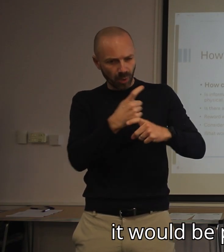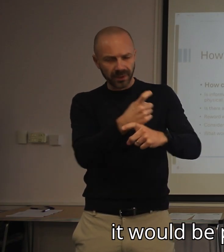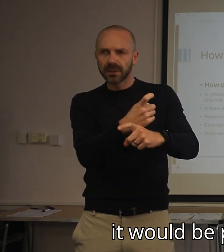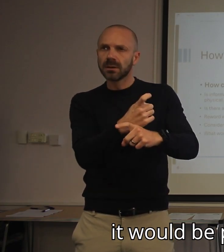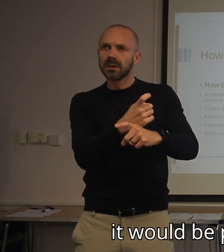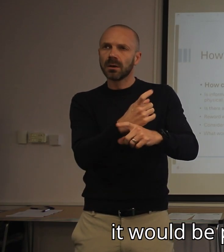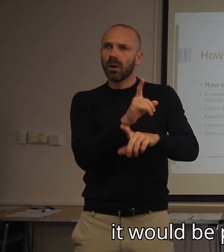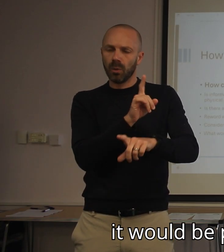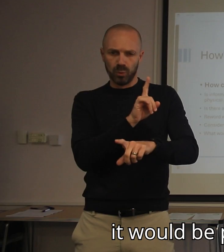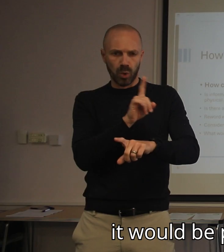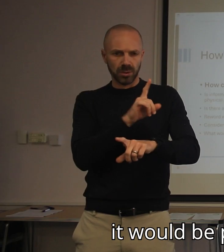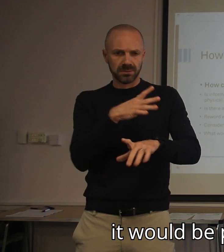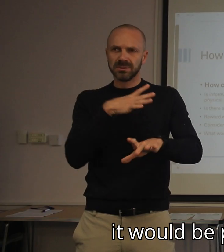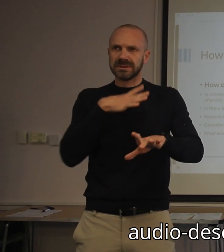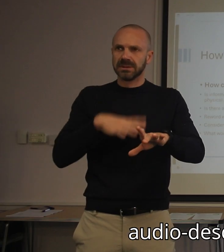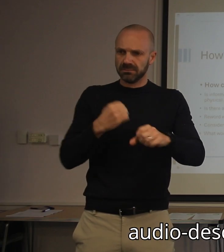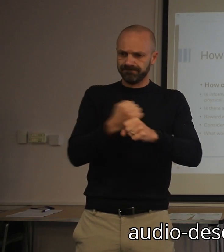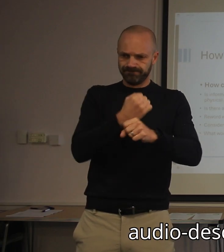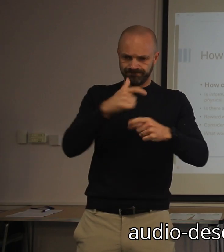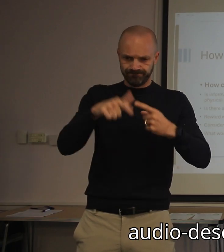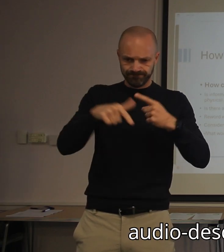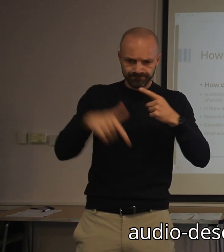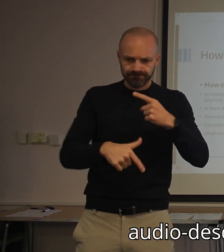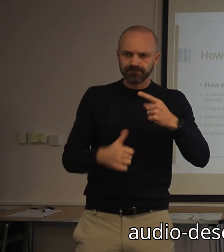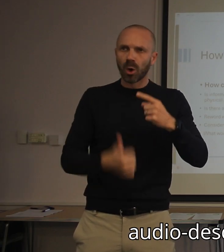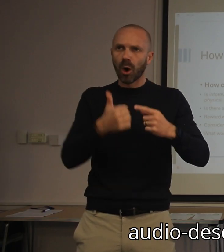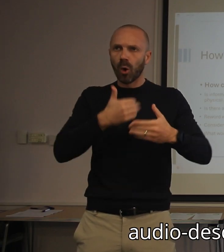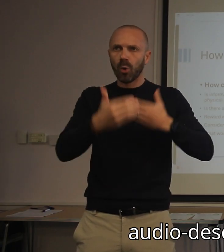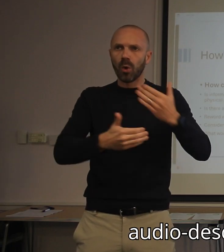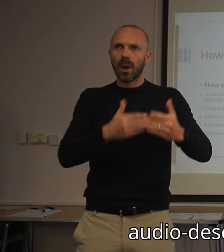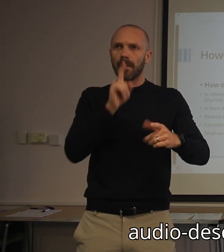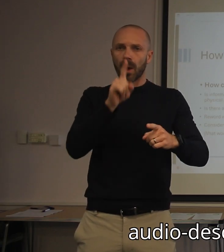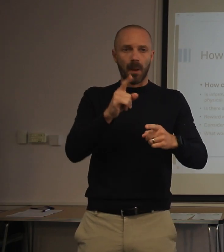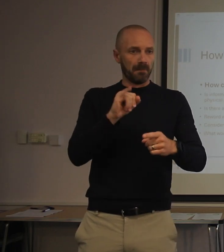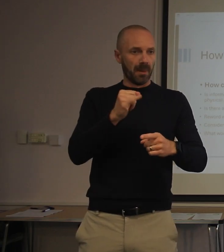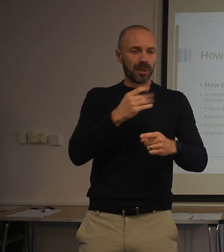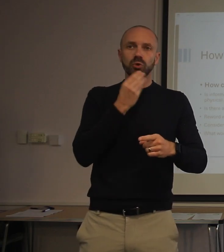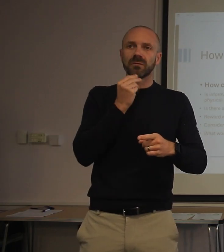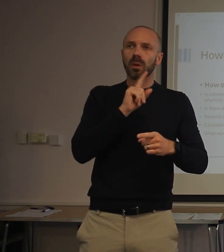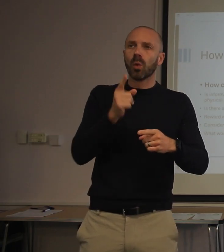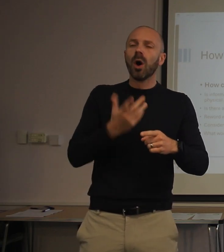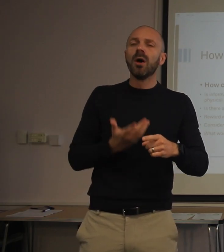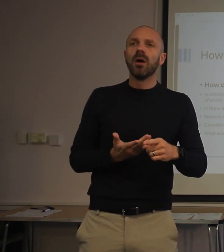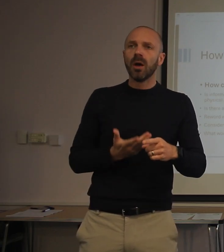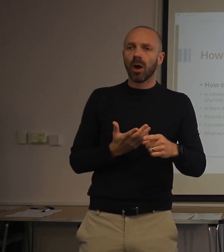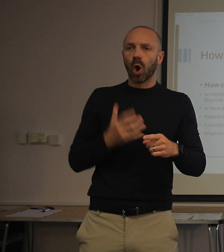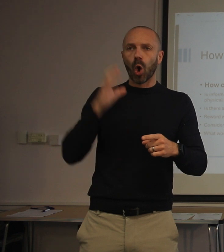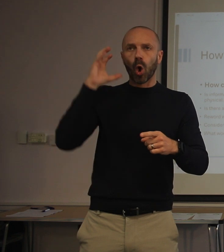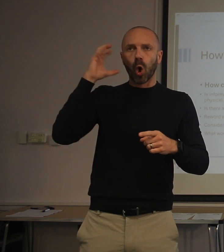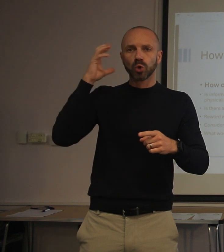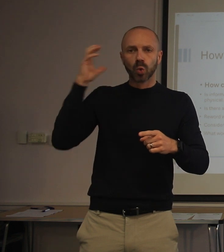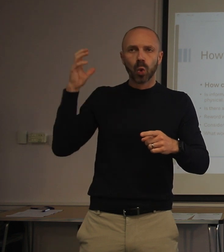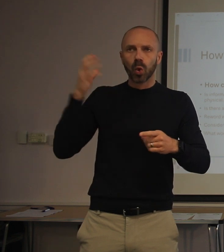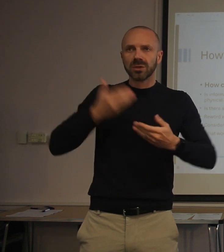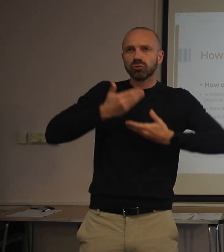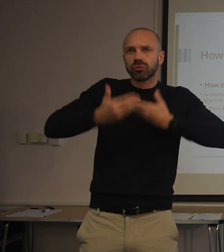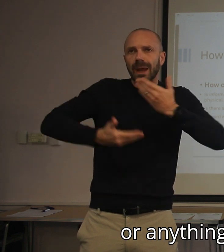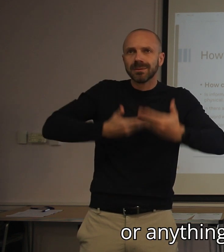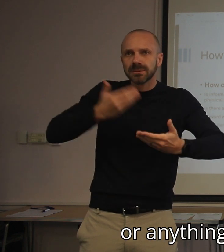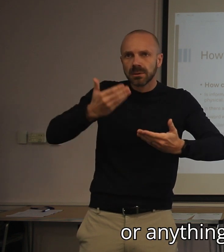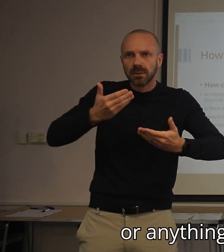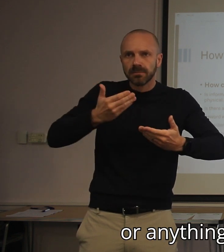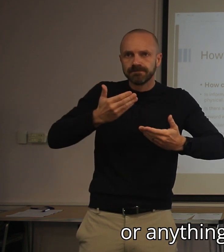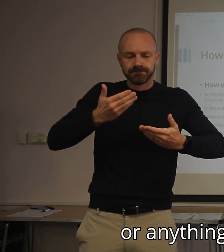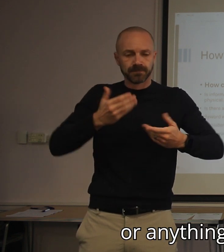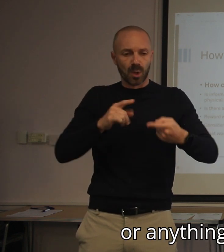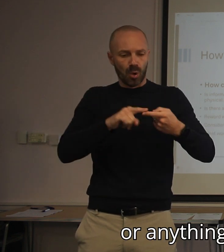be perfectly doable to have an audio-described passage, to have a video in BSL,